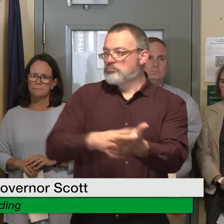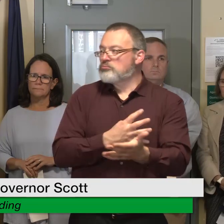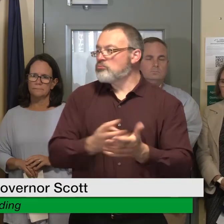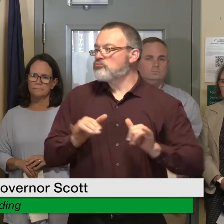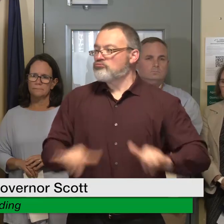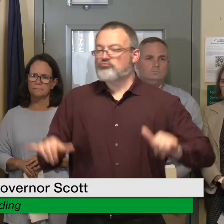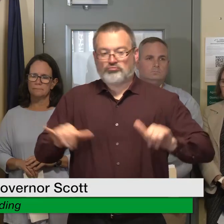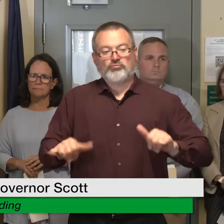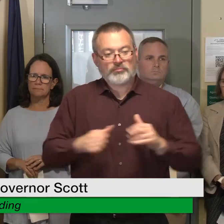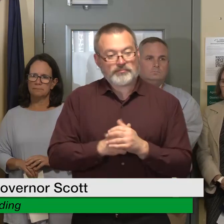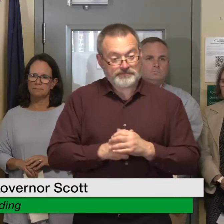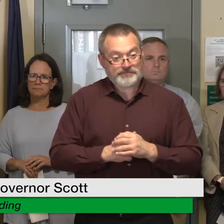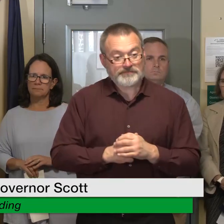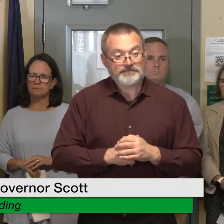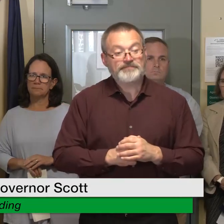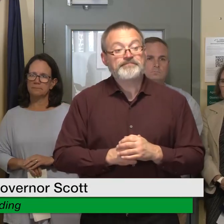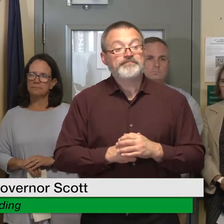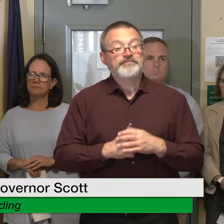about